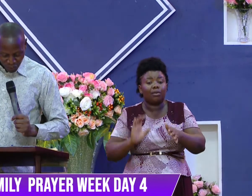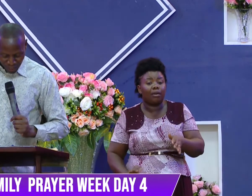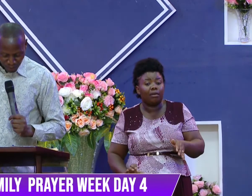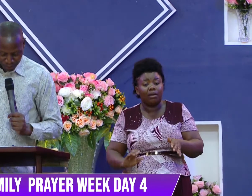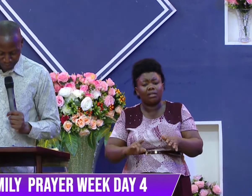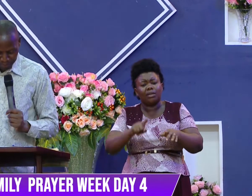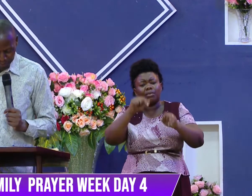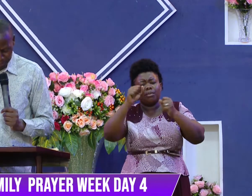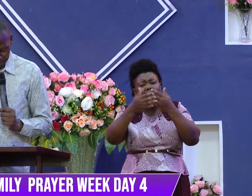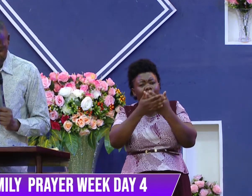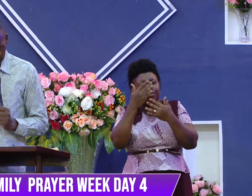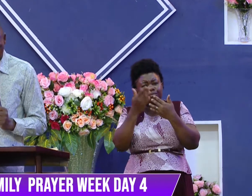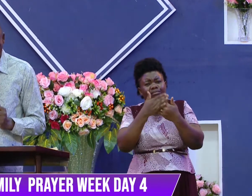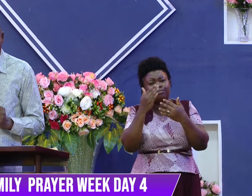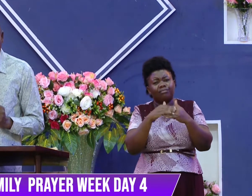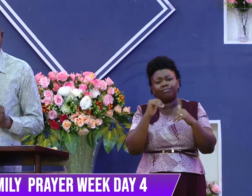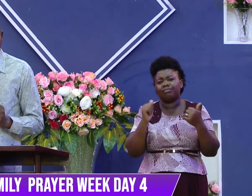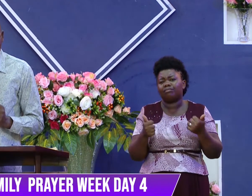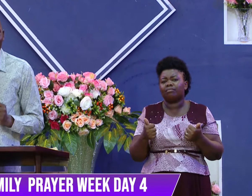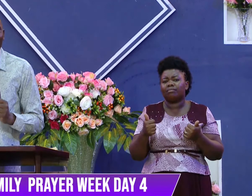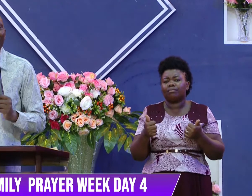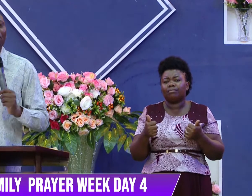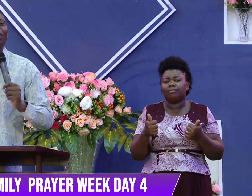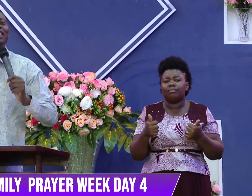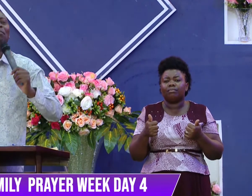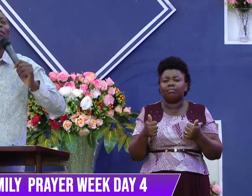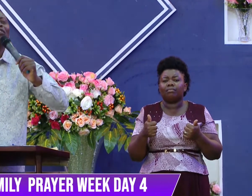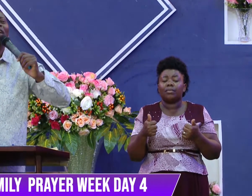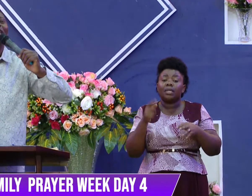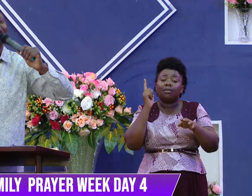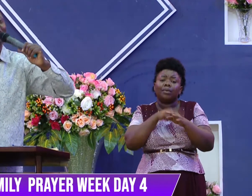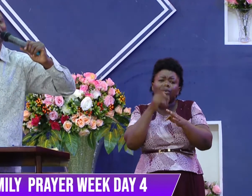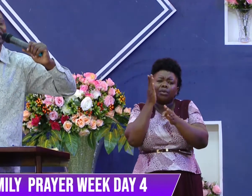you ought to be mindful to your character.